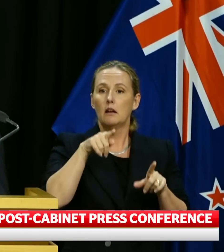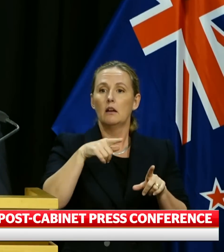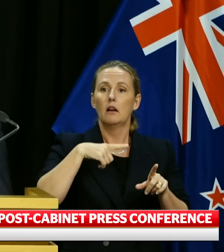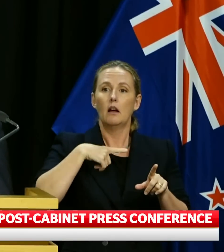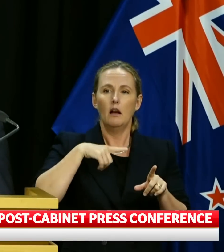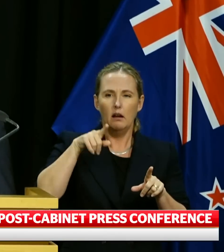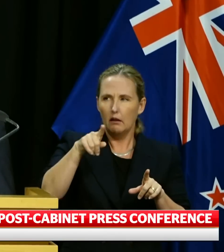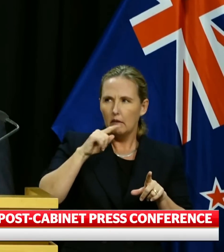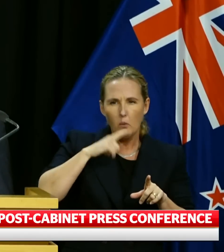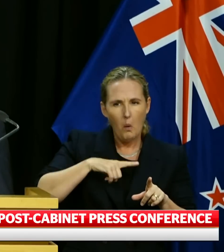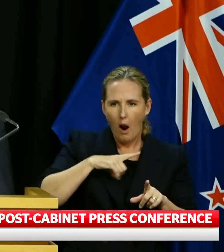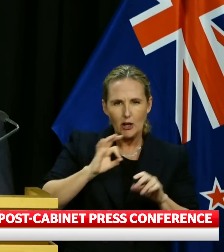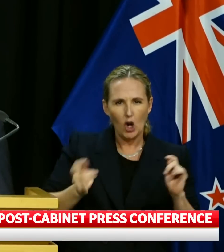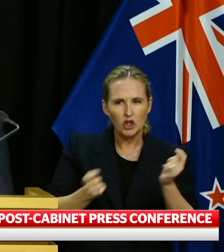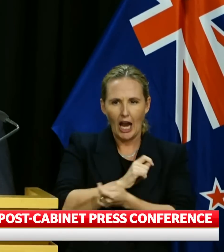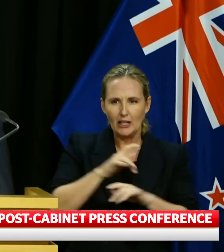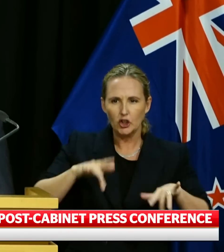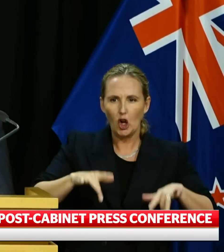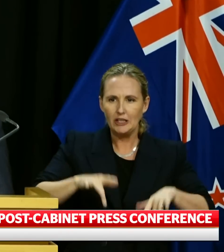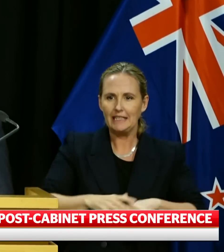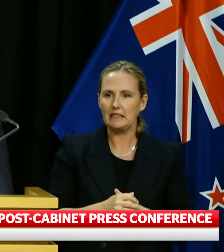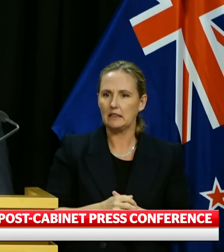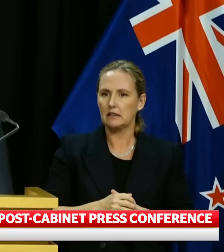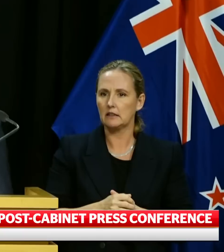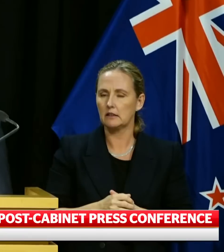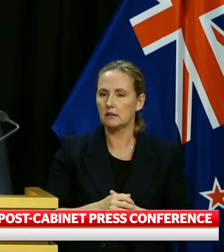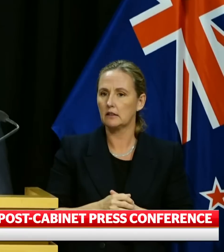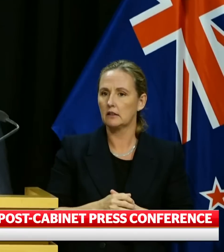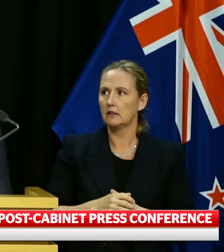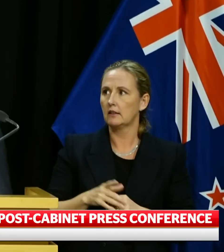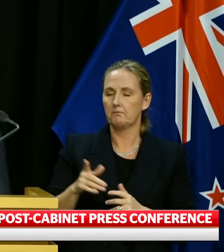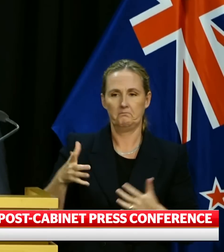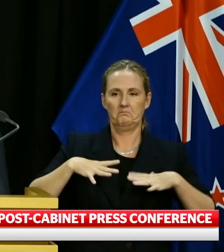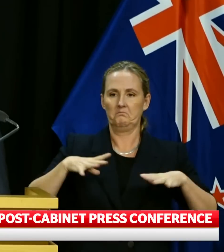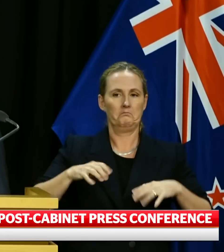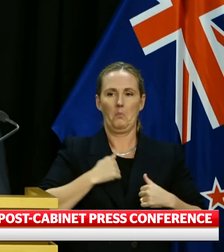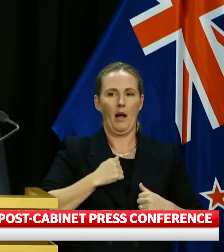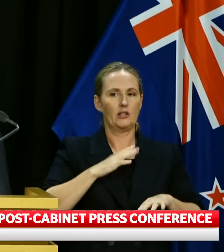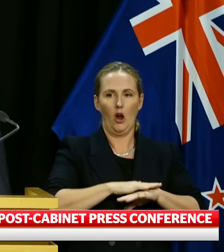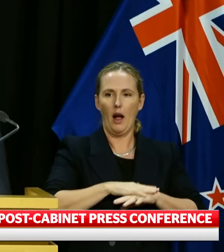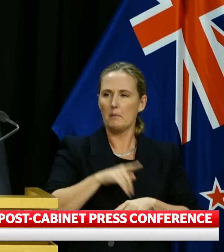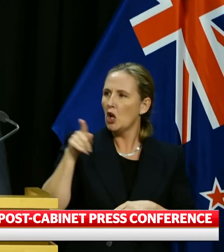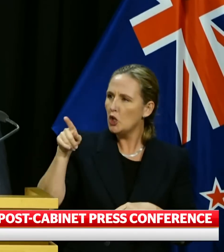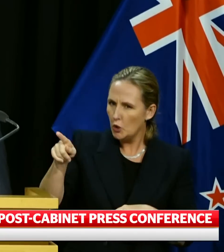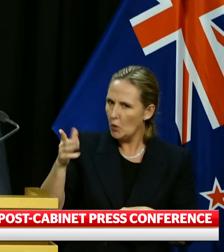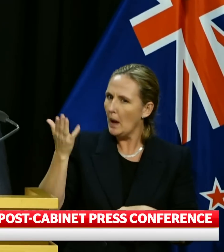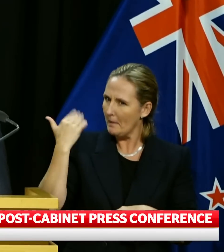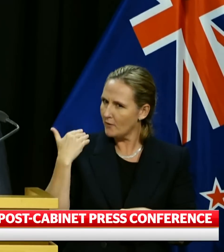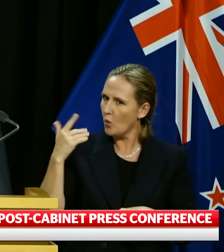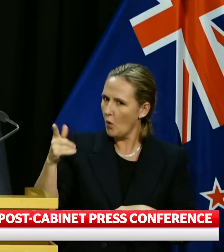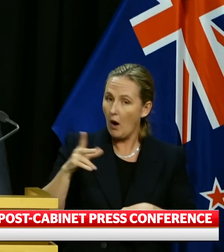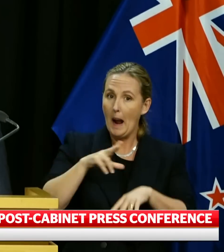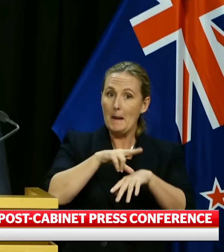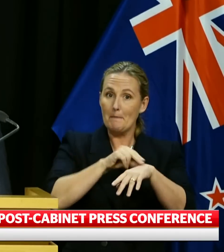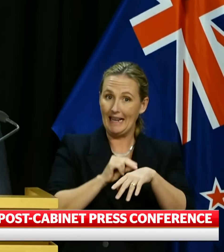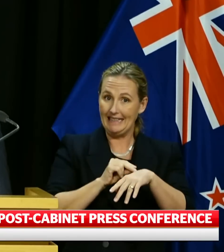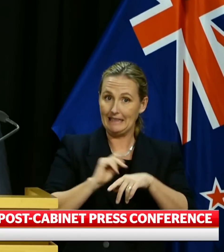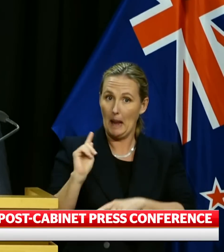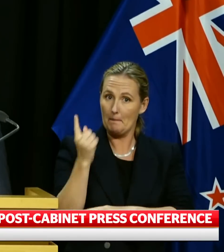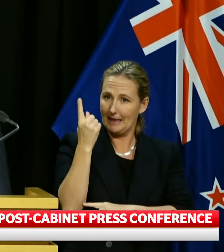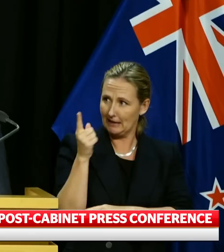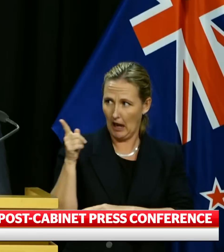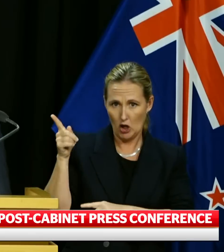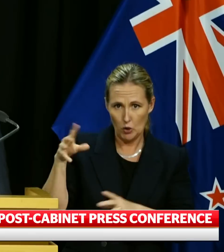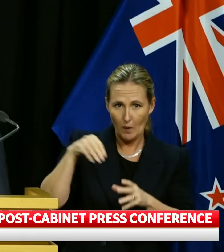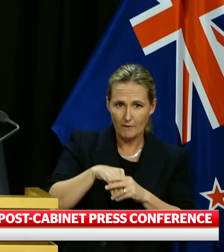one. Some of your time as Police Minister, so was it something that you covered then? And is it, that was the argument about revenue gathering as